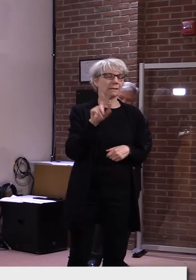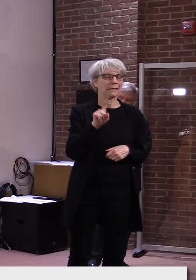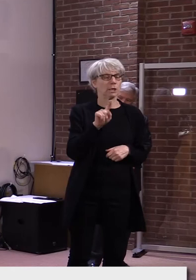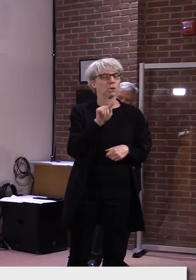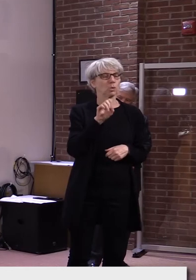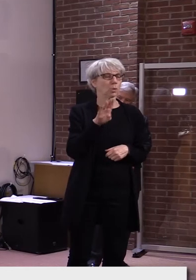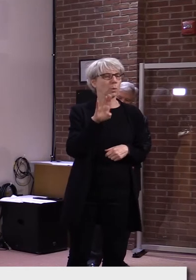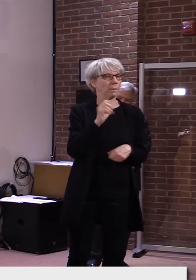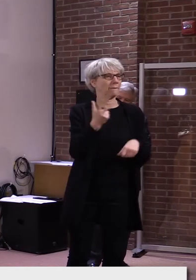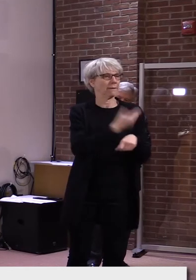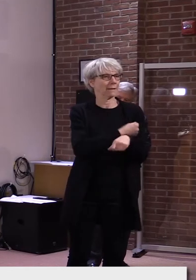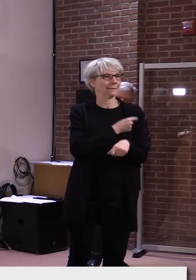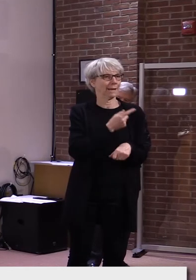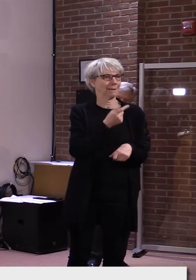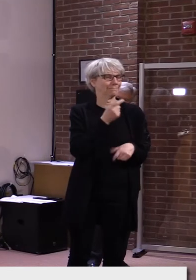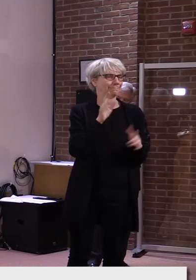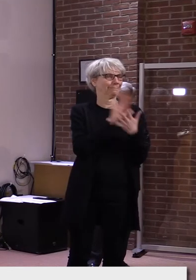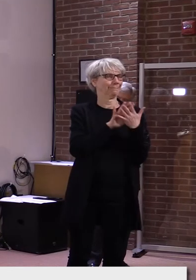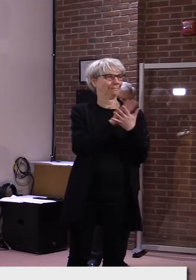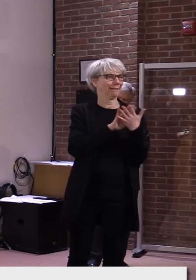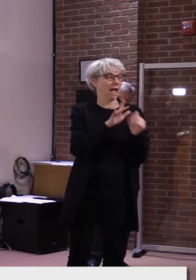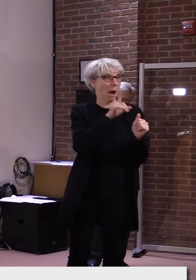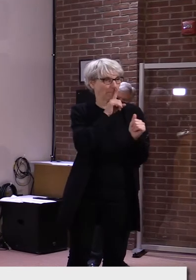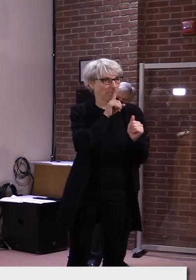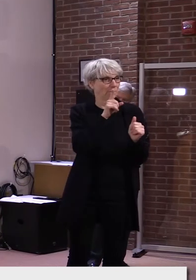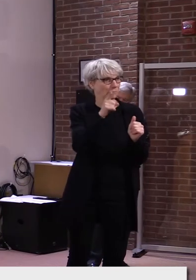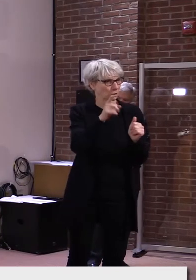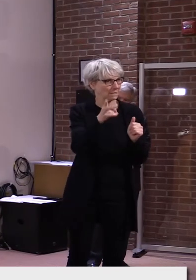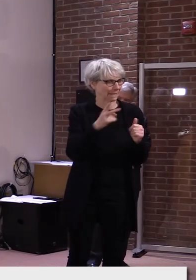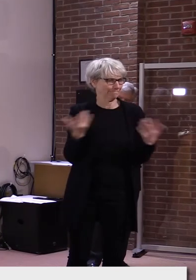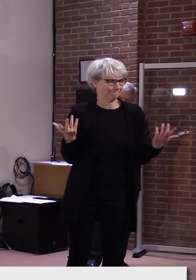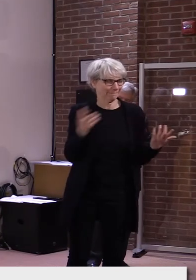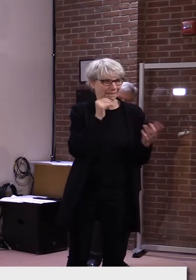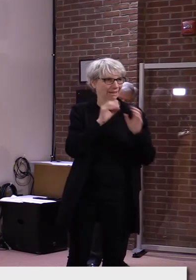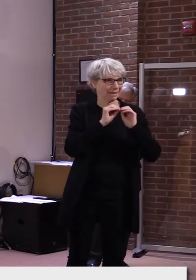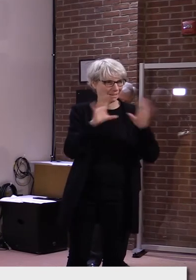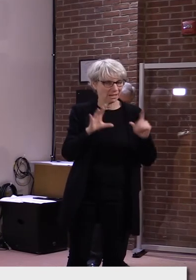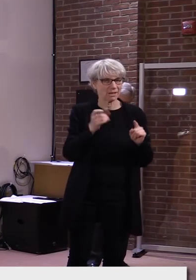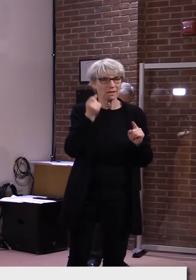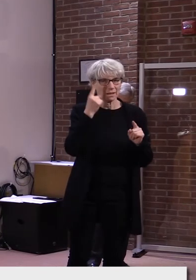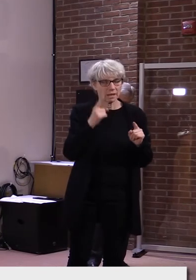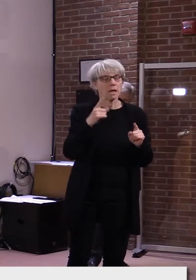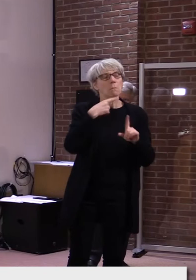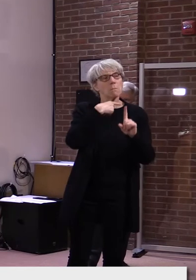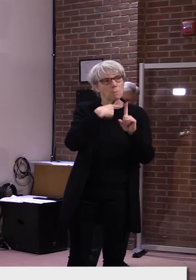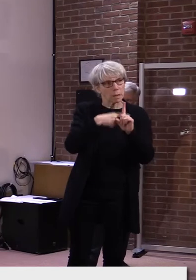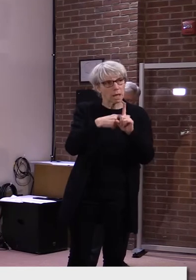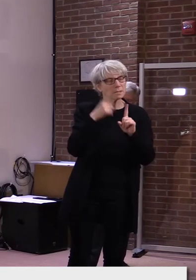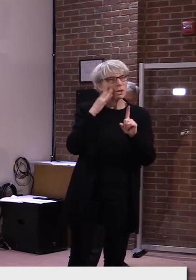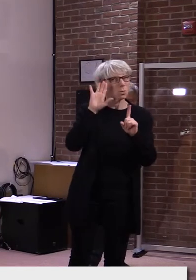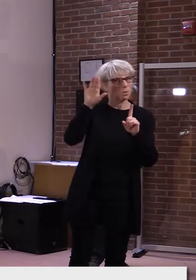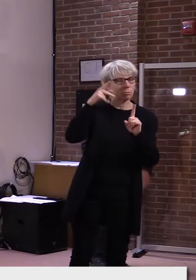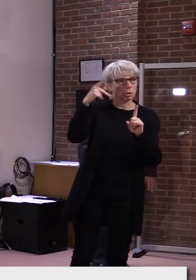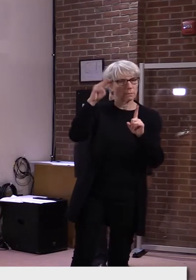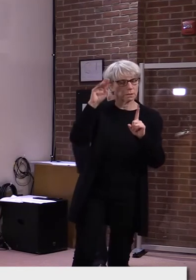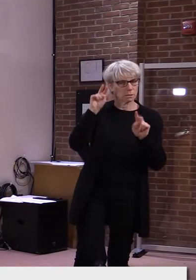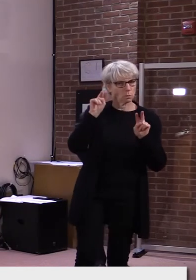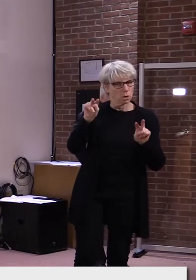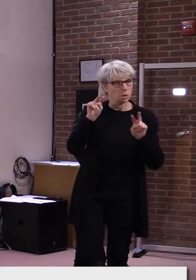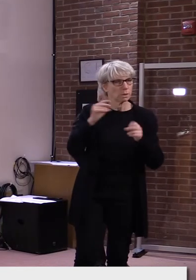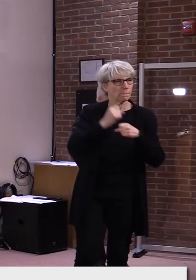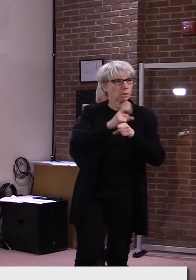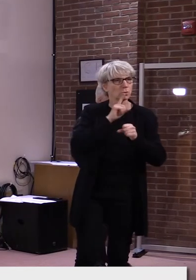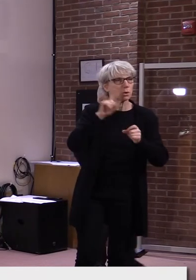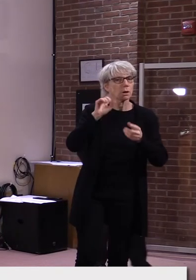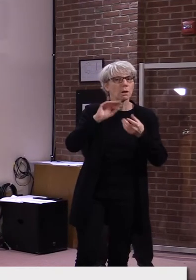was to see a continuous decline across the country in cases. So hopefully,